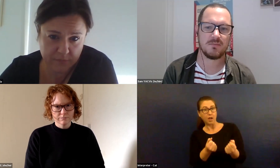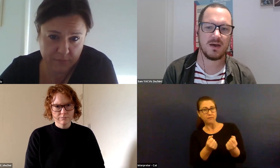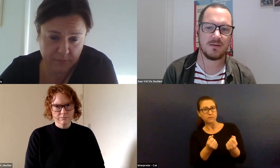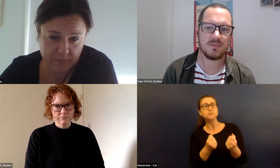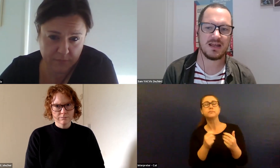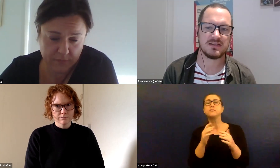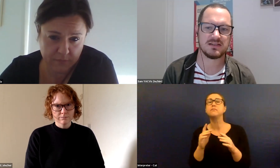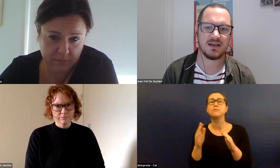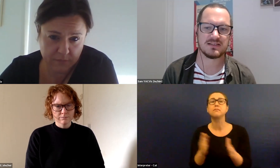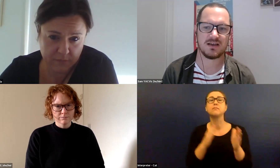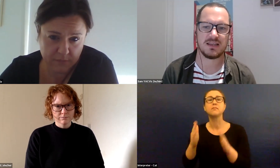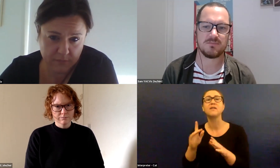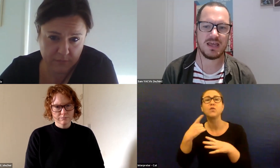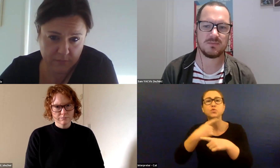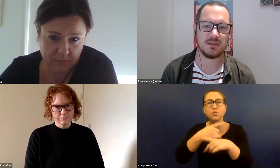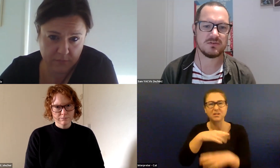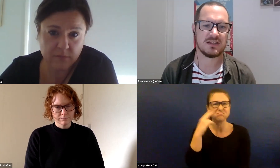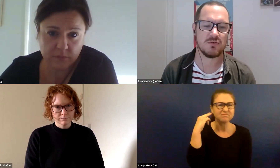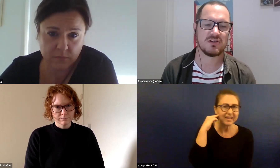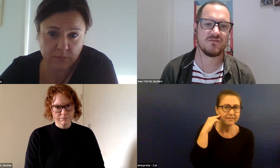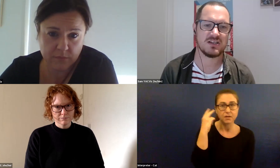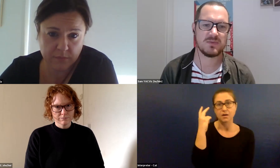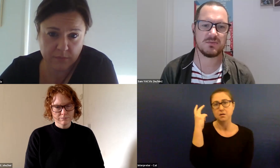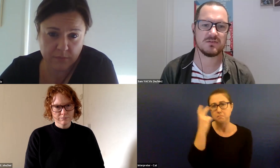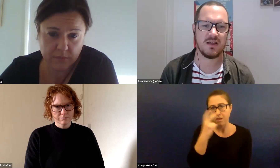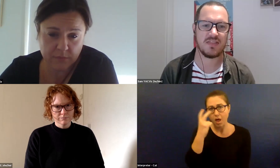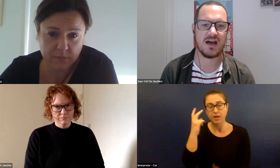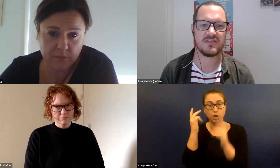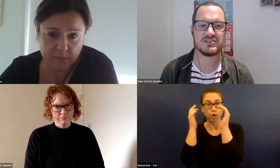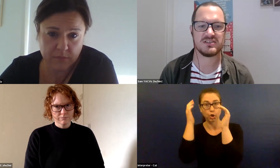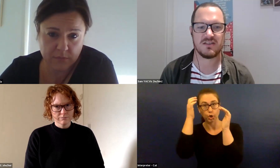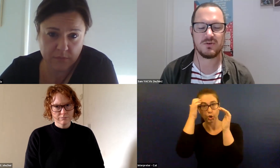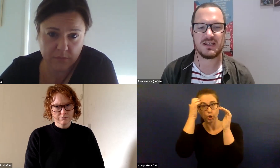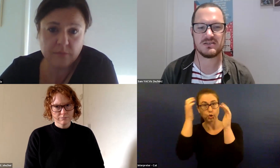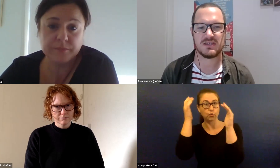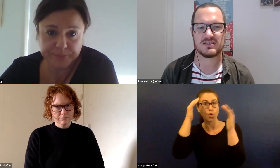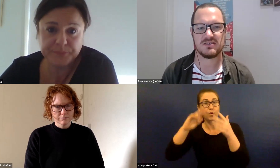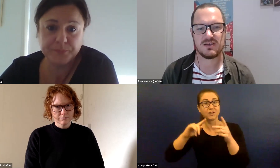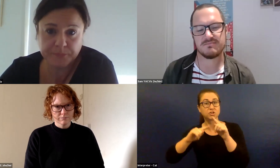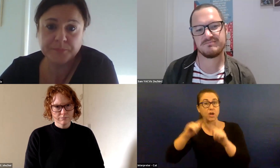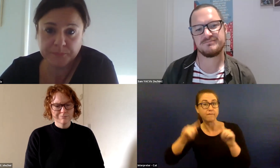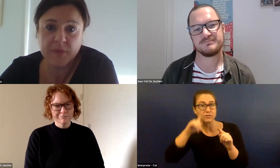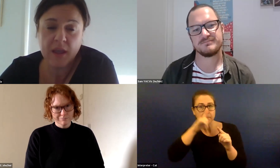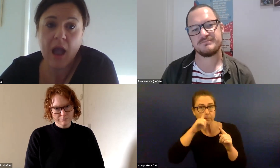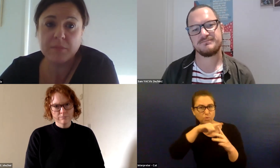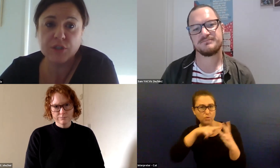hearing and sight impaired people and neurodiverse people, are there others that we need to be considering?